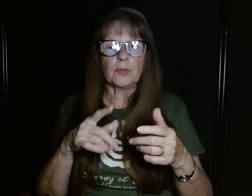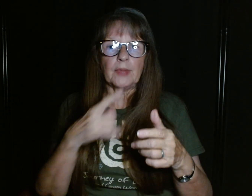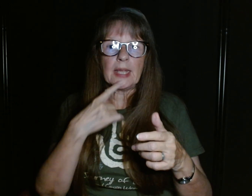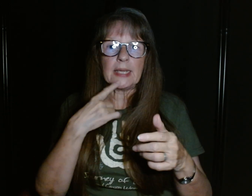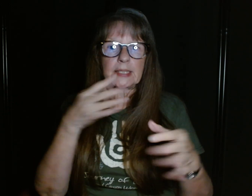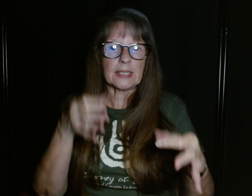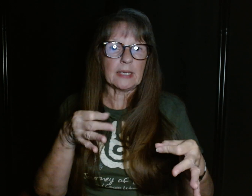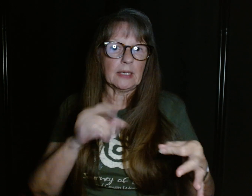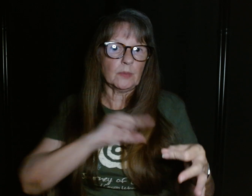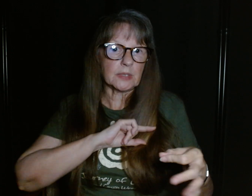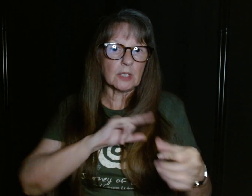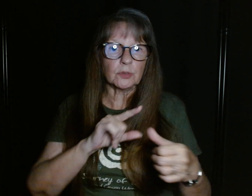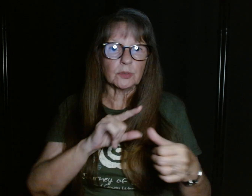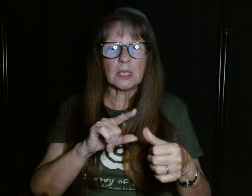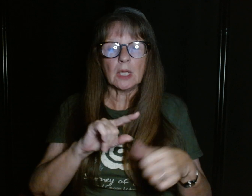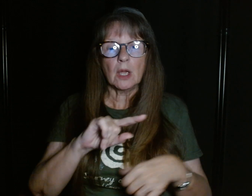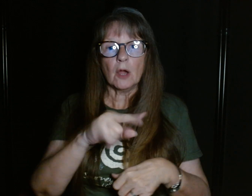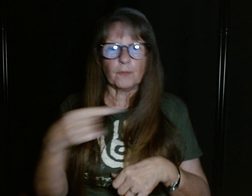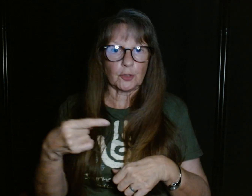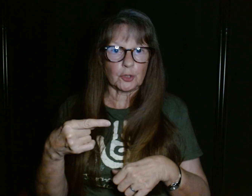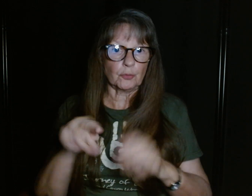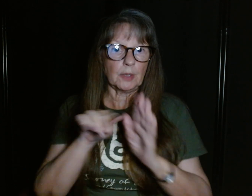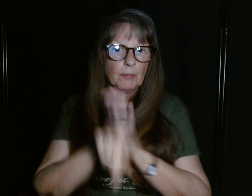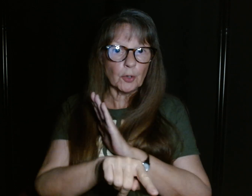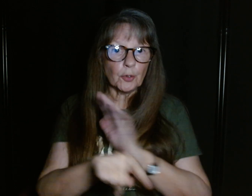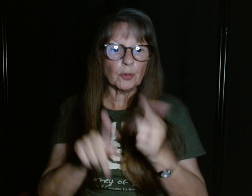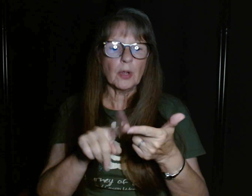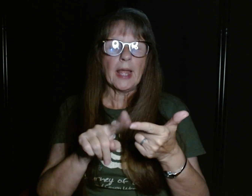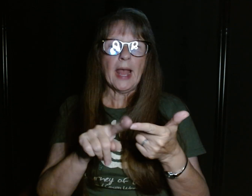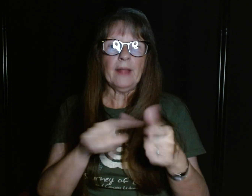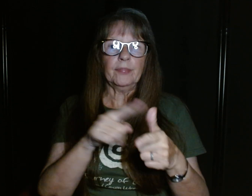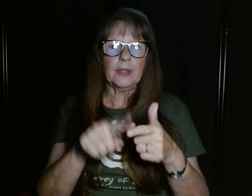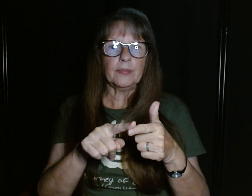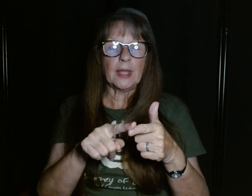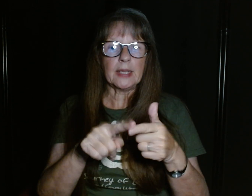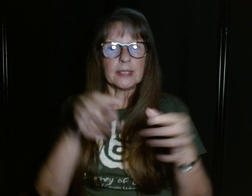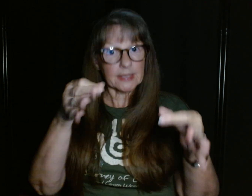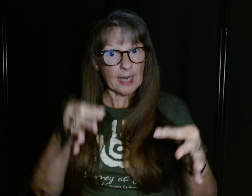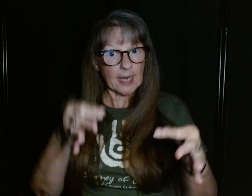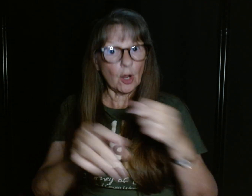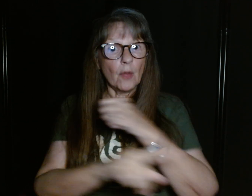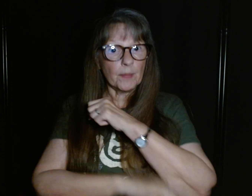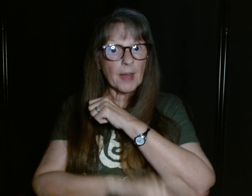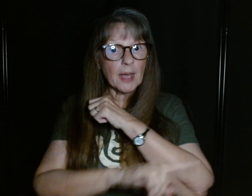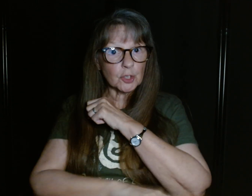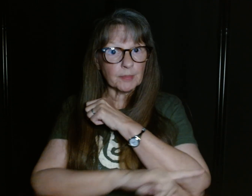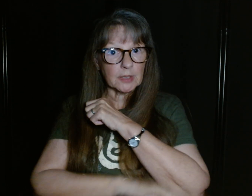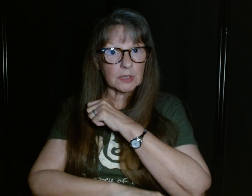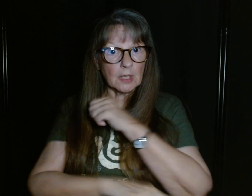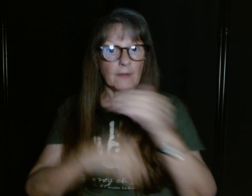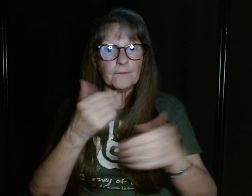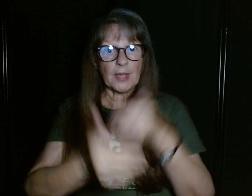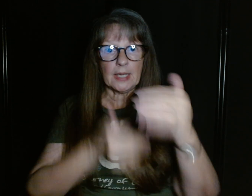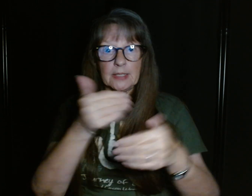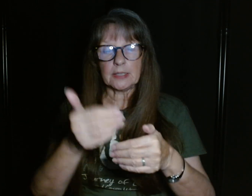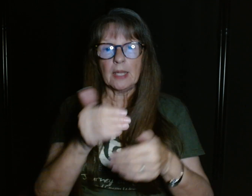that they had decided that he was guilty of first-degree murder, and then they decided on the punishment phase to